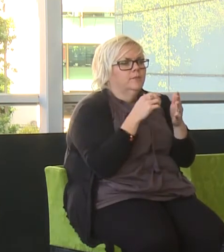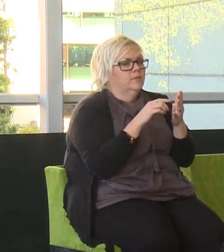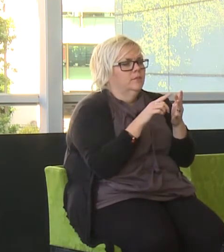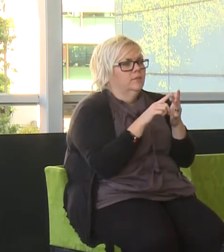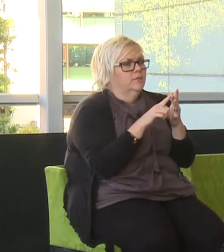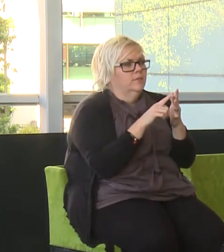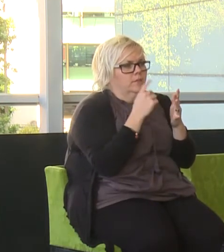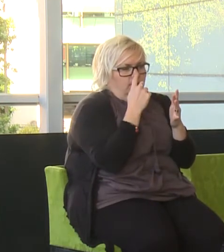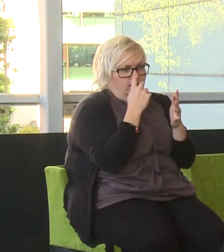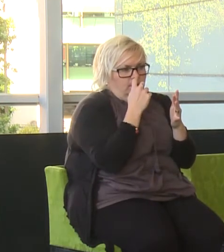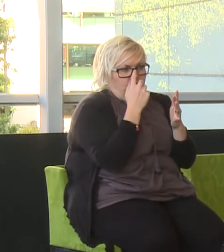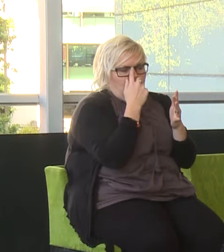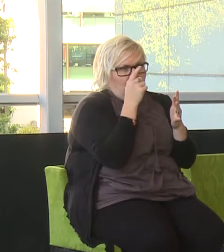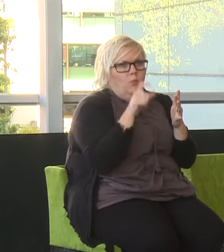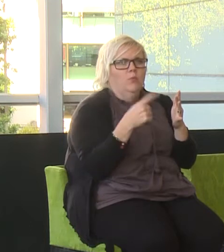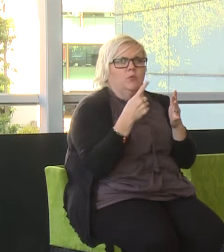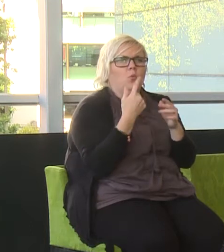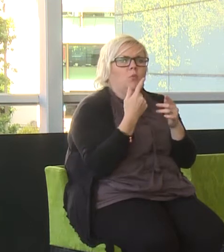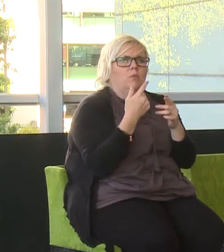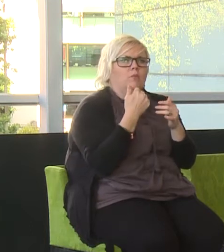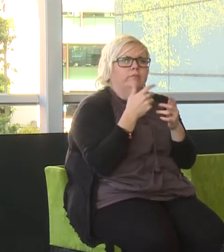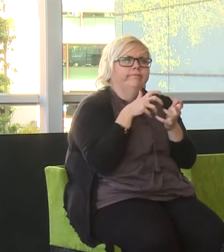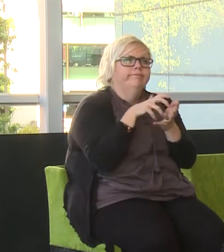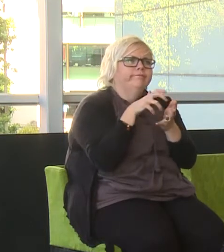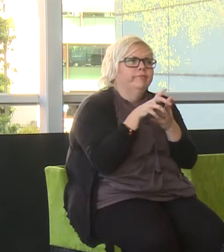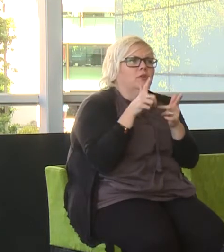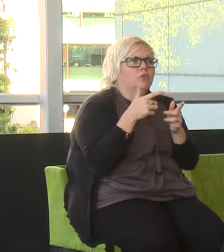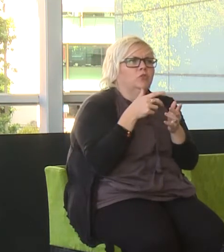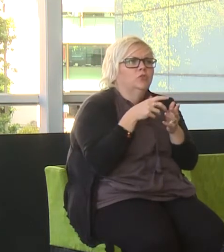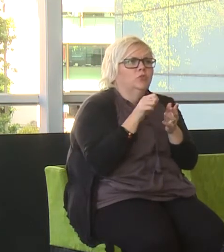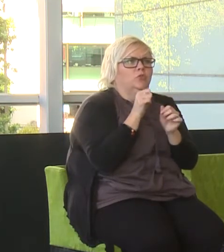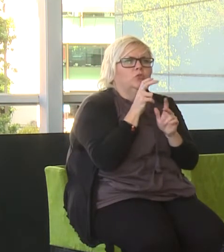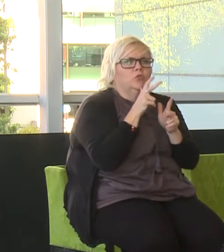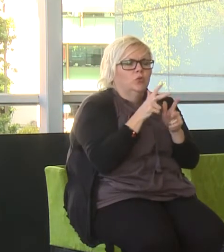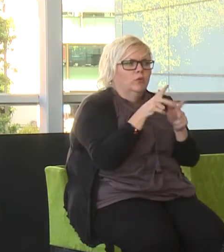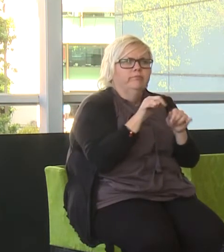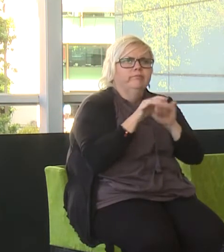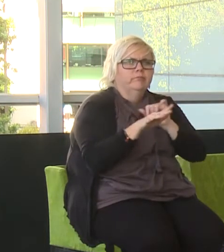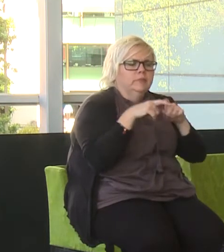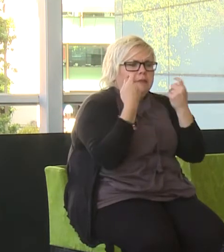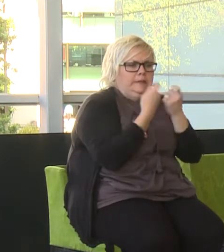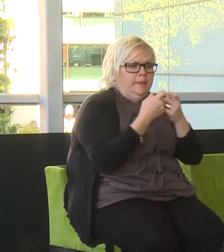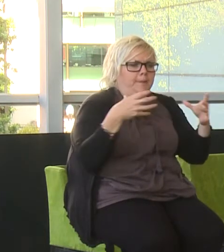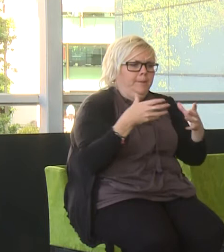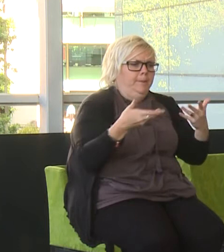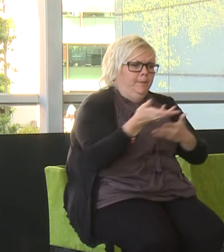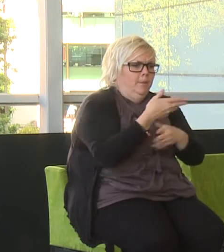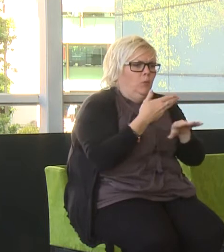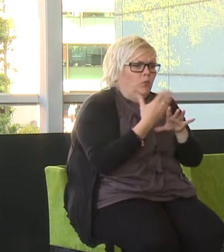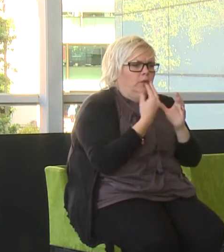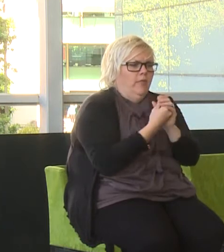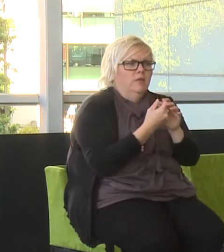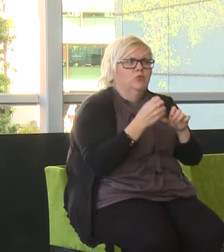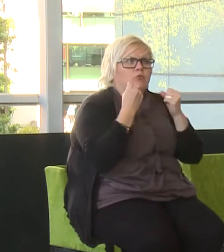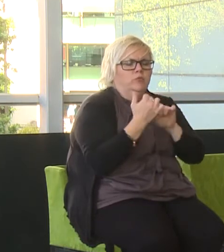Drapes Master Extraordinaire. This bunch of people came together to be the most awesome team, and with the collaboration of key people,